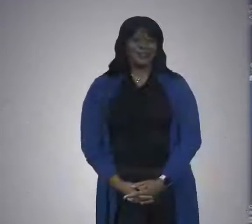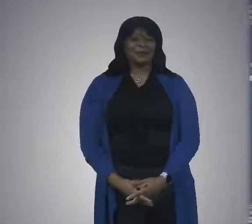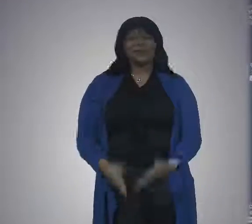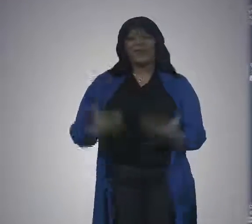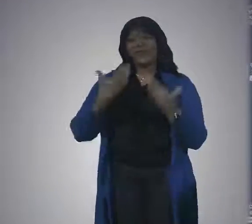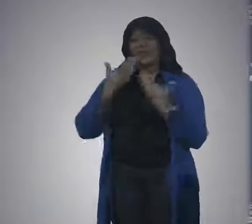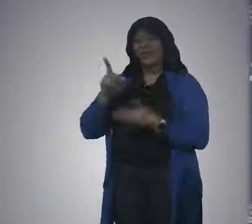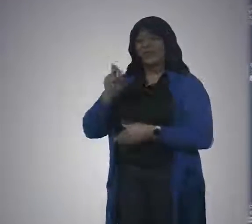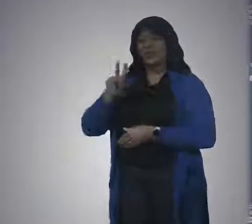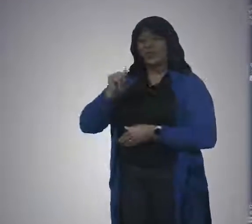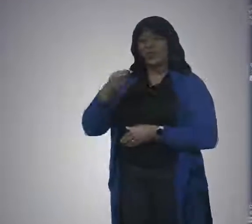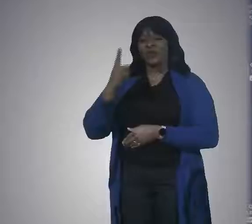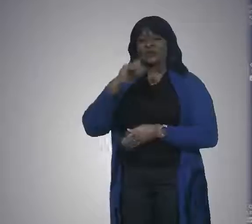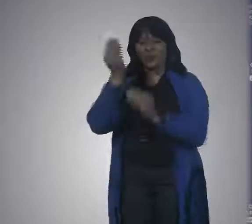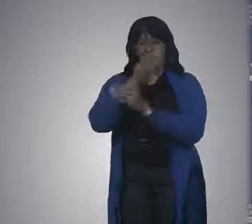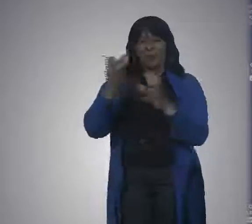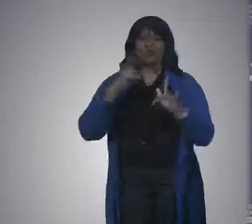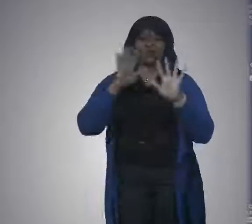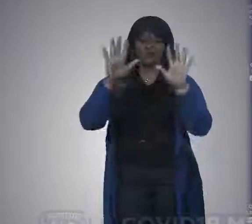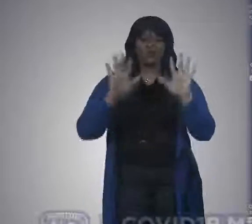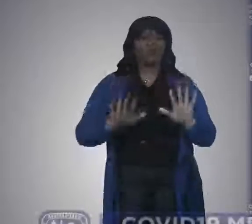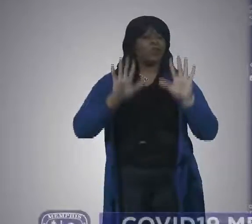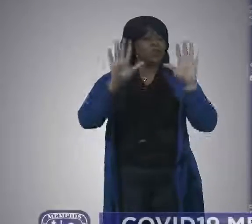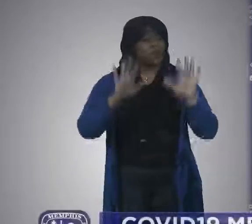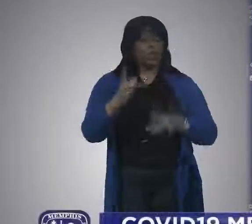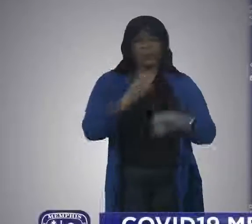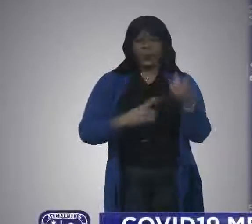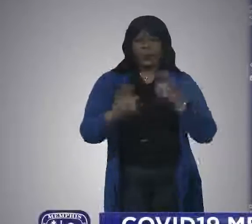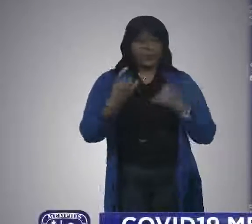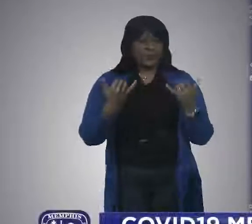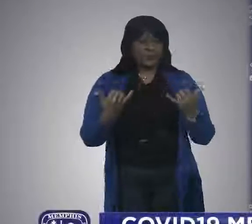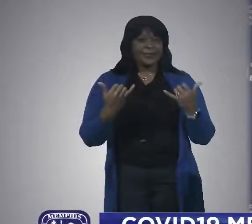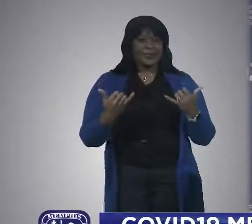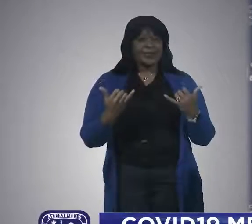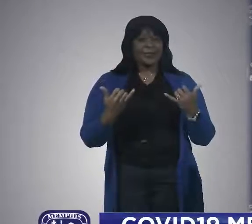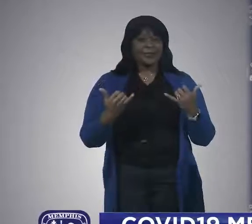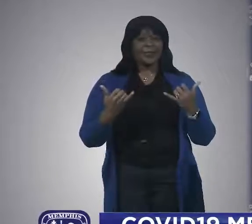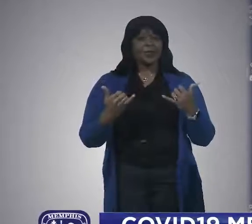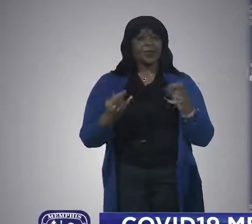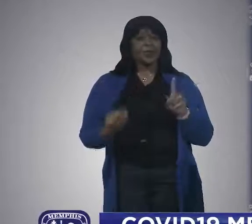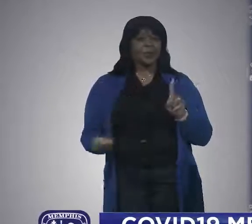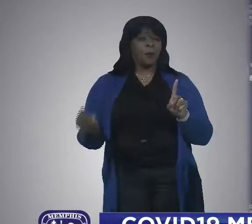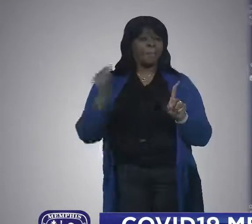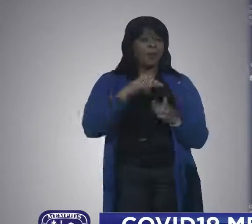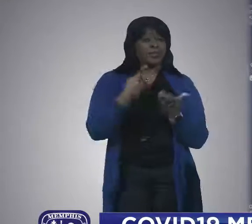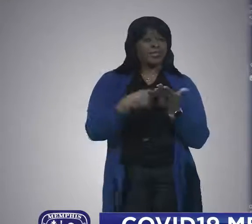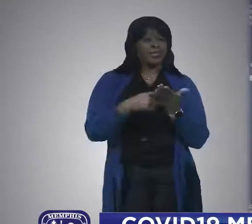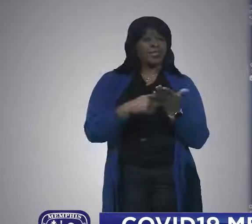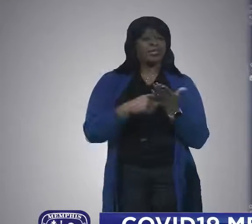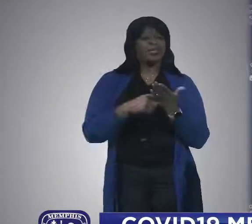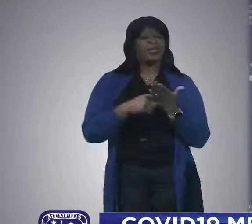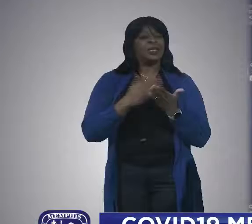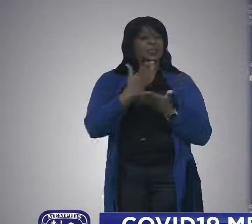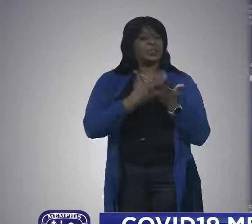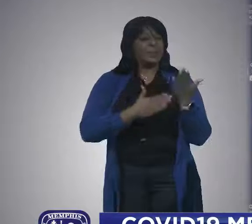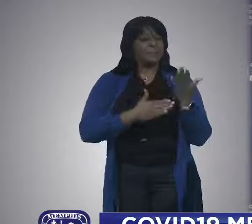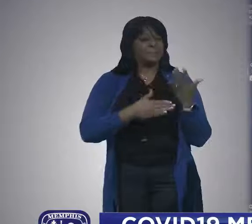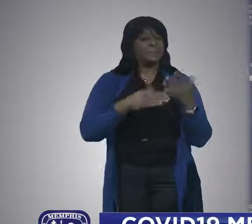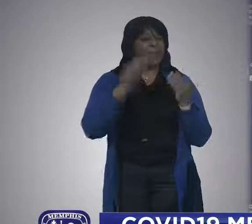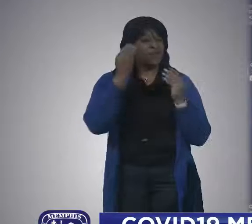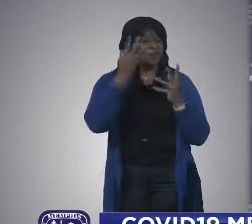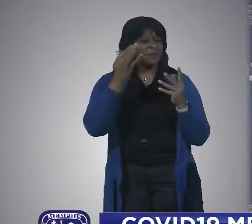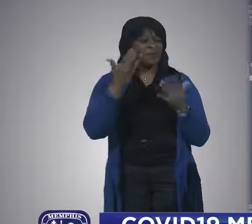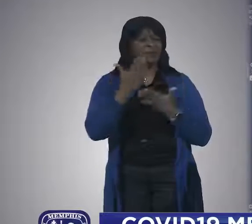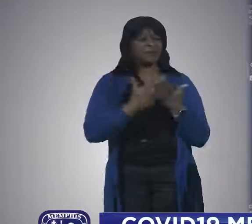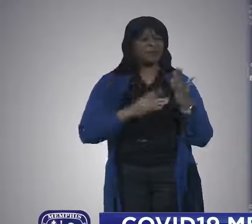Thank you, Dr. Randolph, for that update. I think it's great. Great questions today. Just to go back and cover a little of that territory